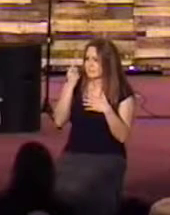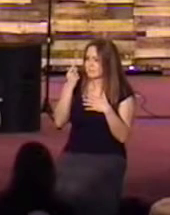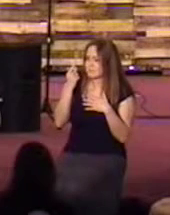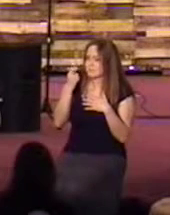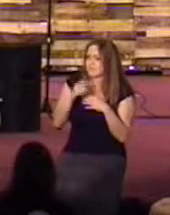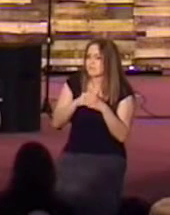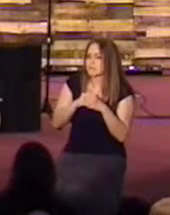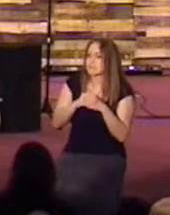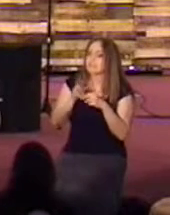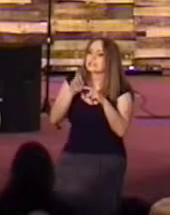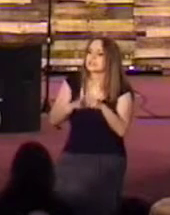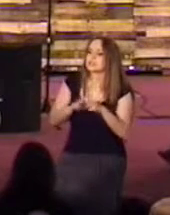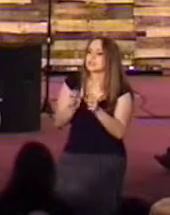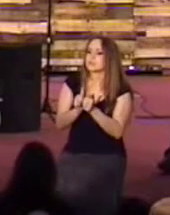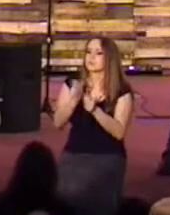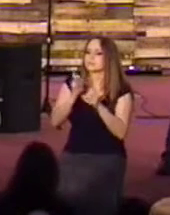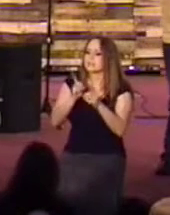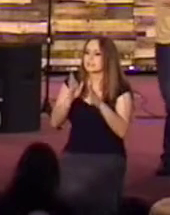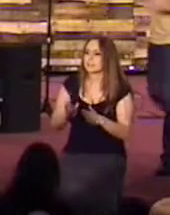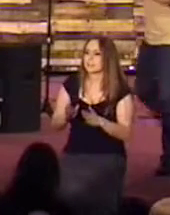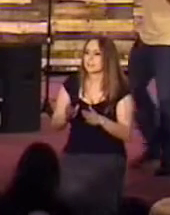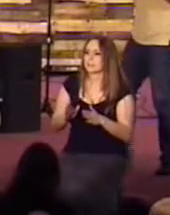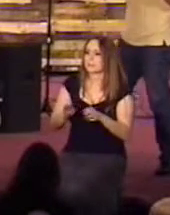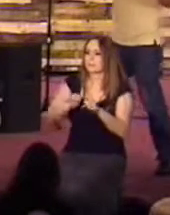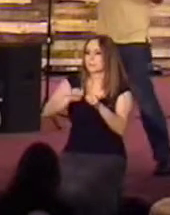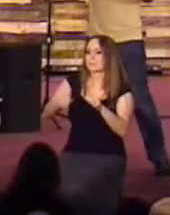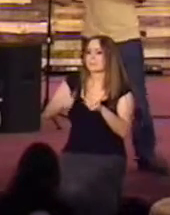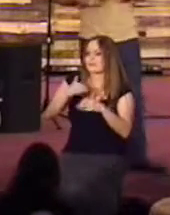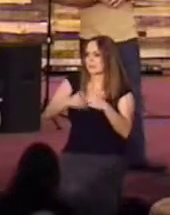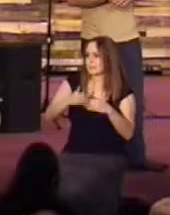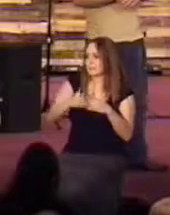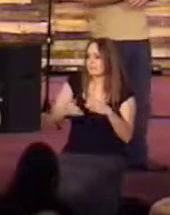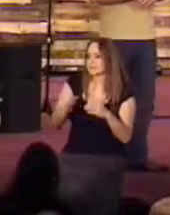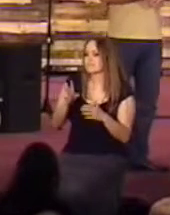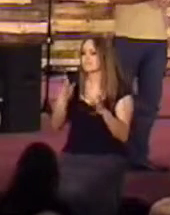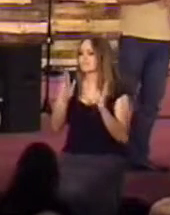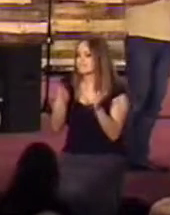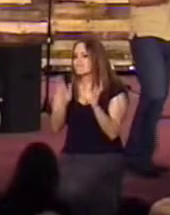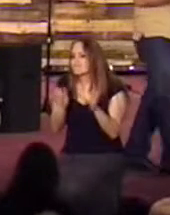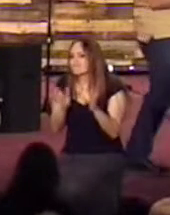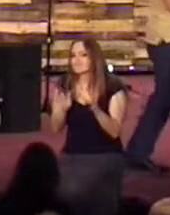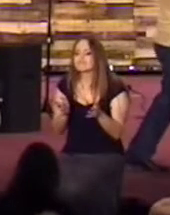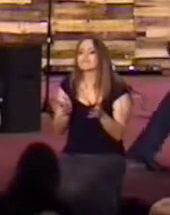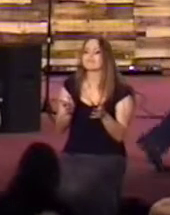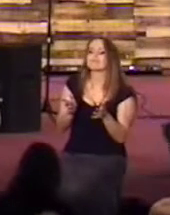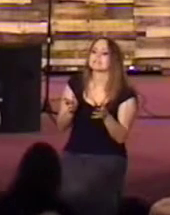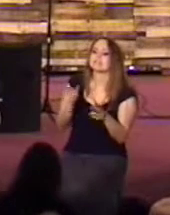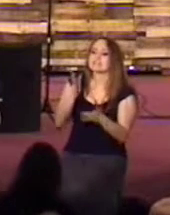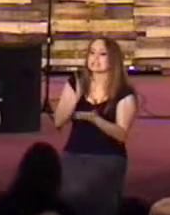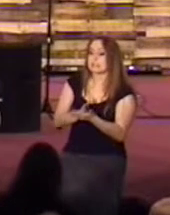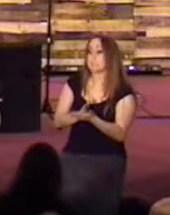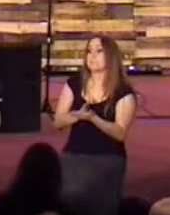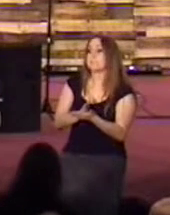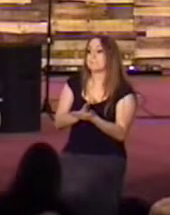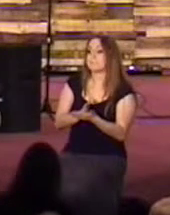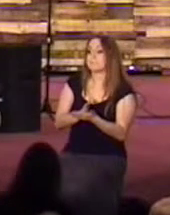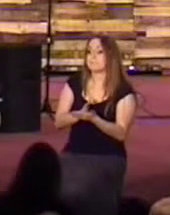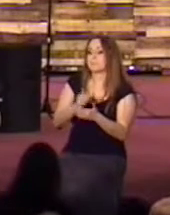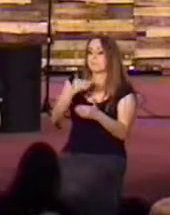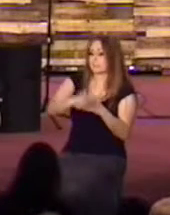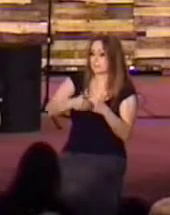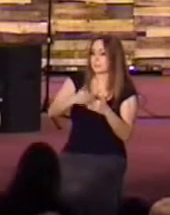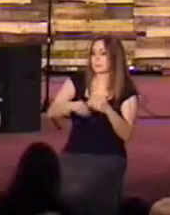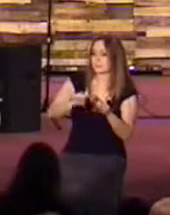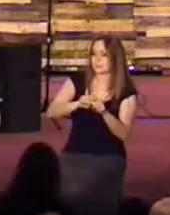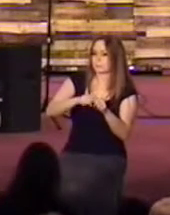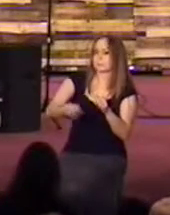And he's sitting with his disciples and he's breaking bread with them and they're talking and hanging out. And he stops and he takes the bread and he breaks